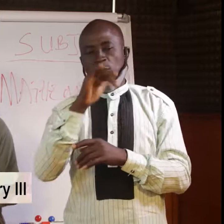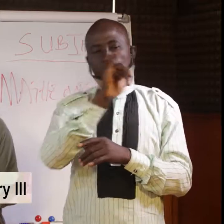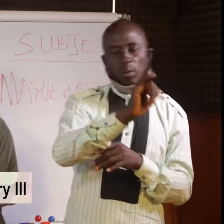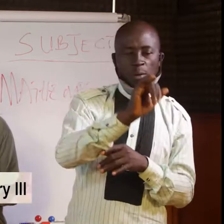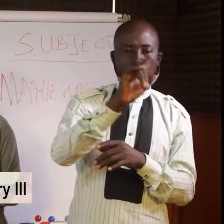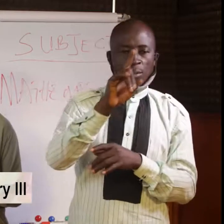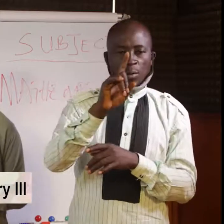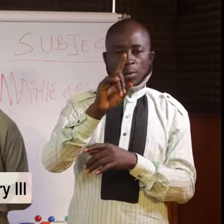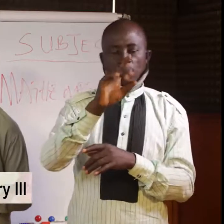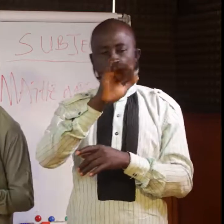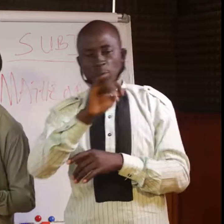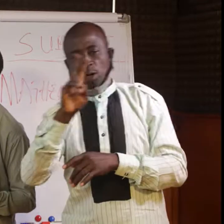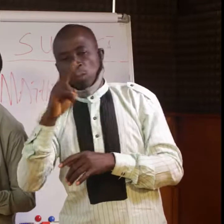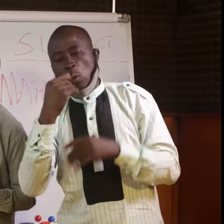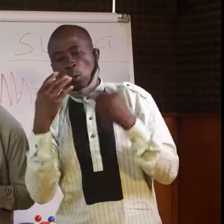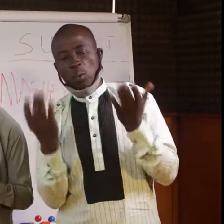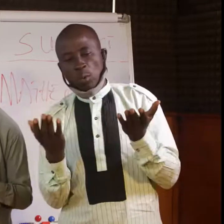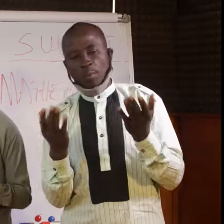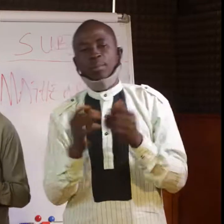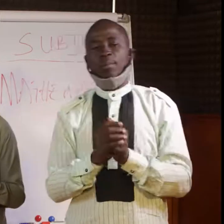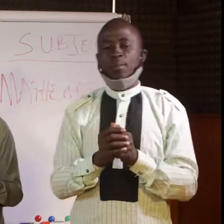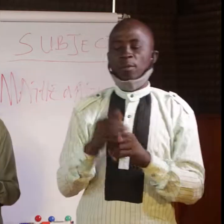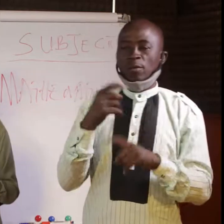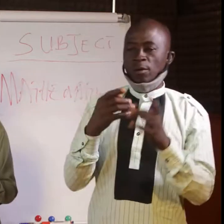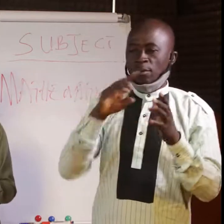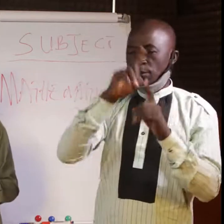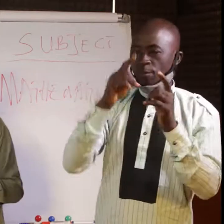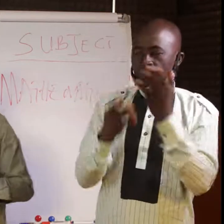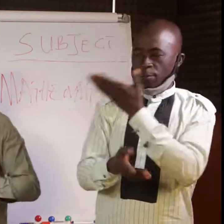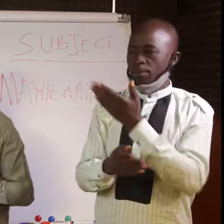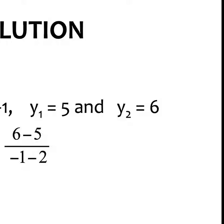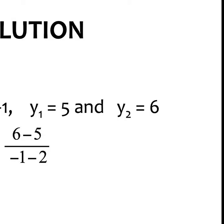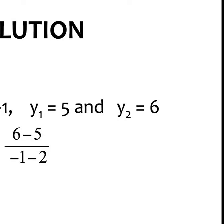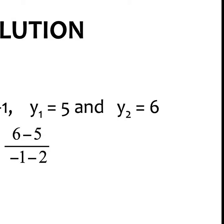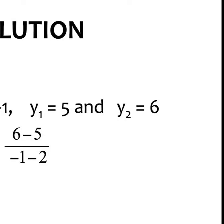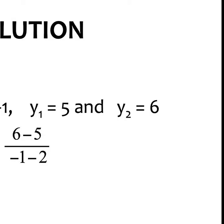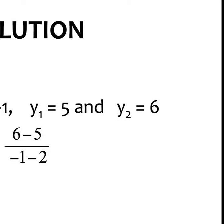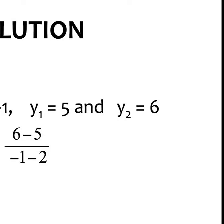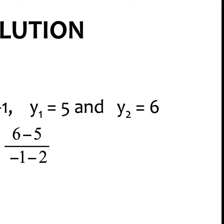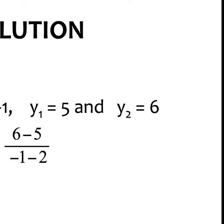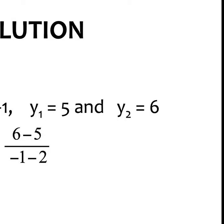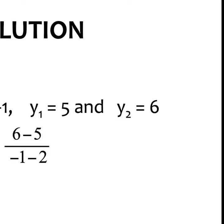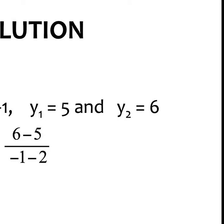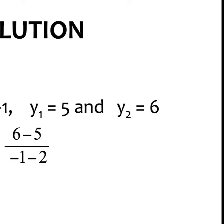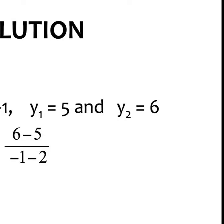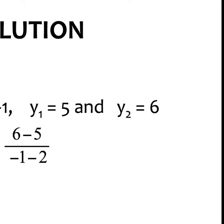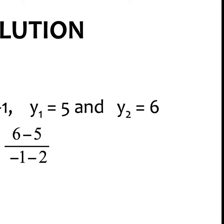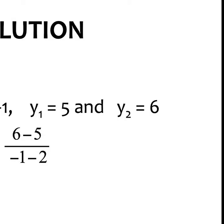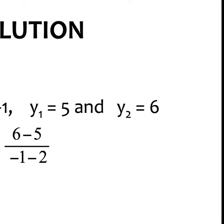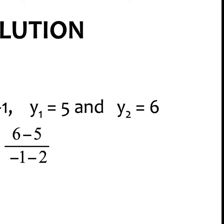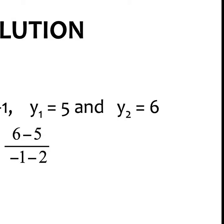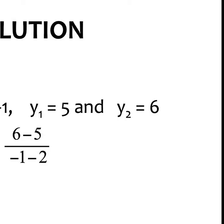y1? Who is y2? So from the question given, s1 is equals to